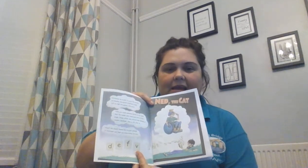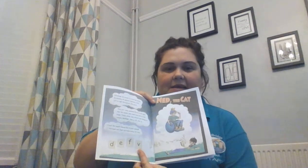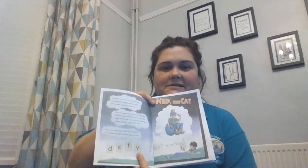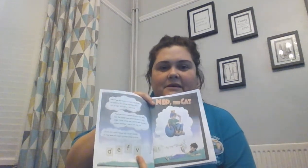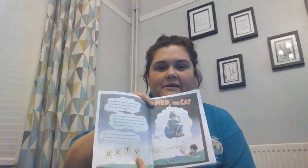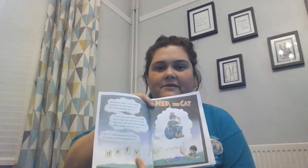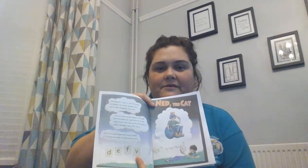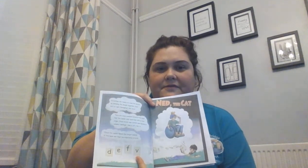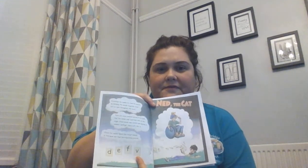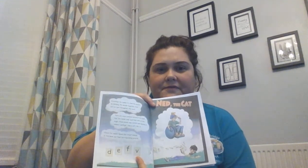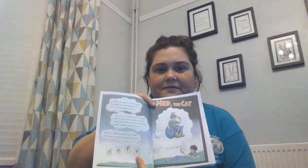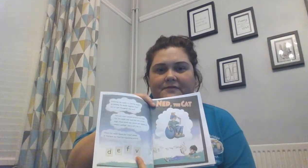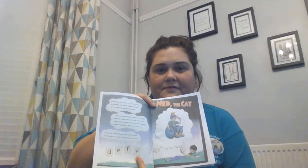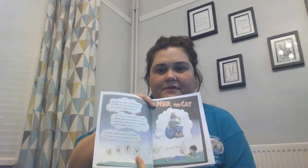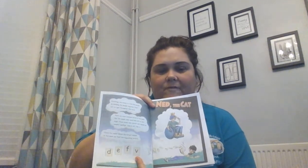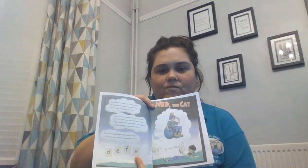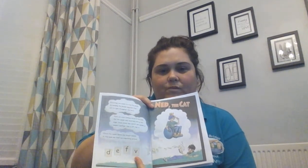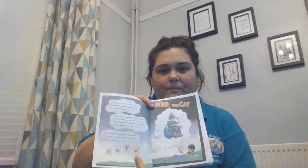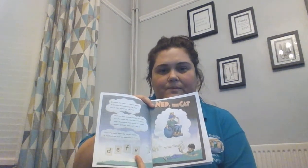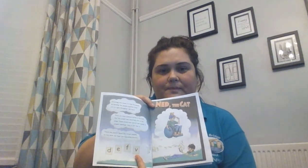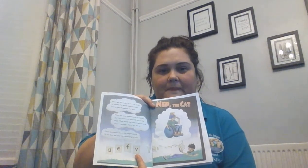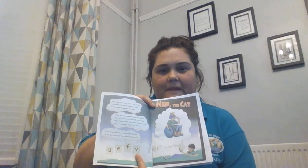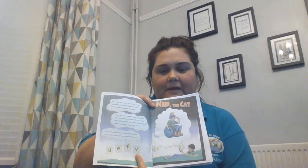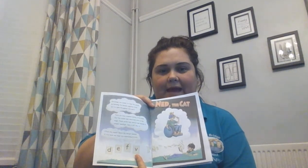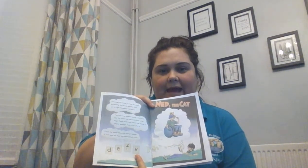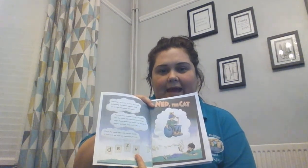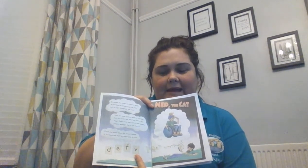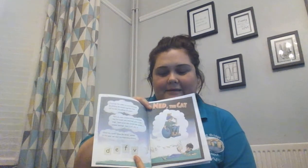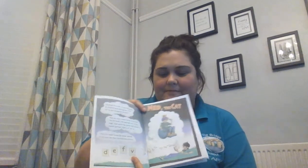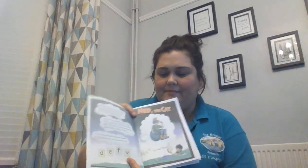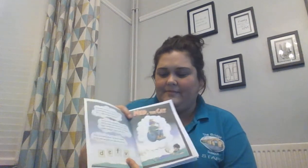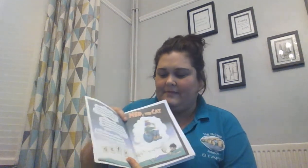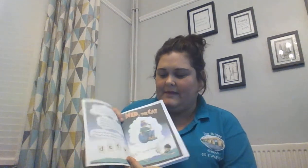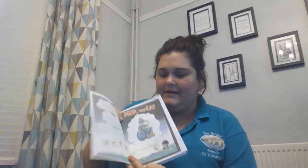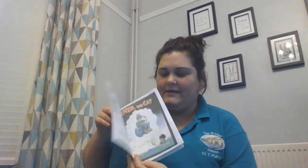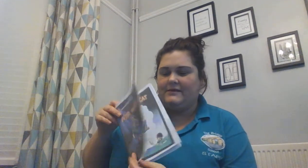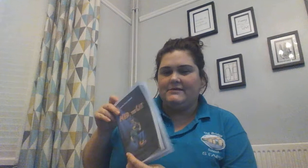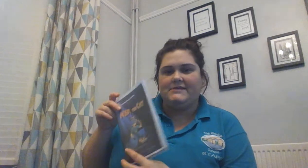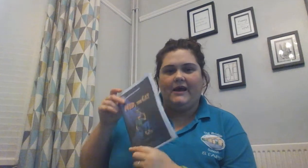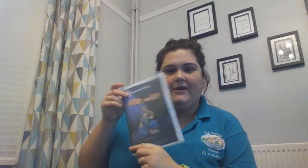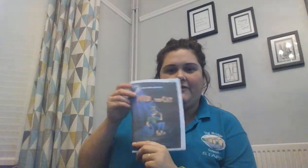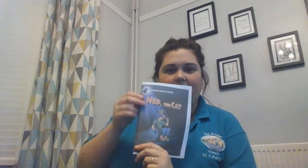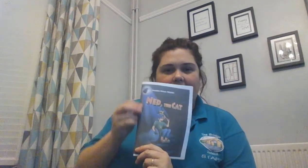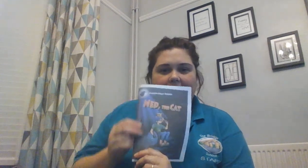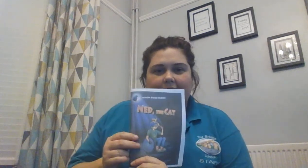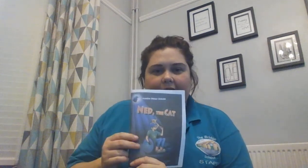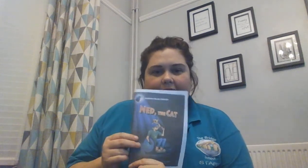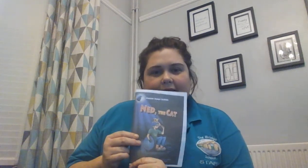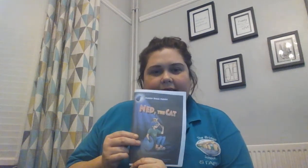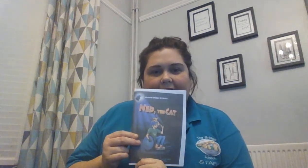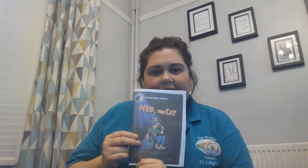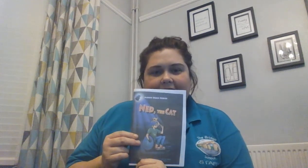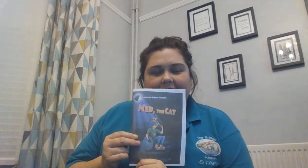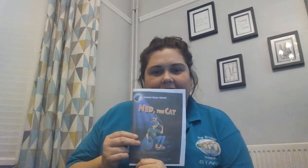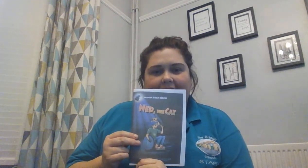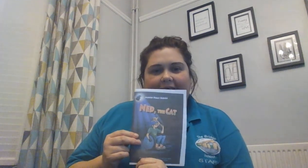it's vvv. Okay, so Ned the